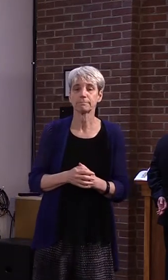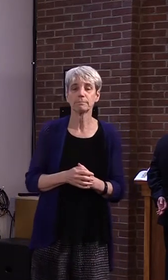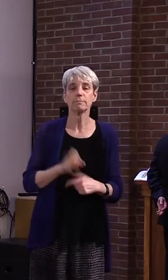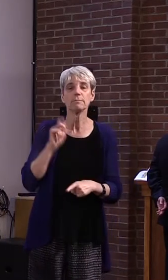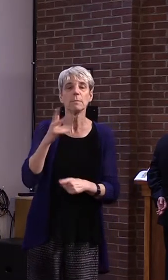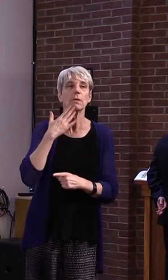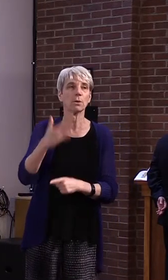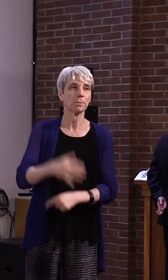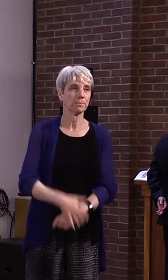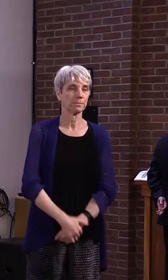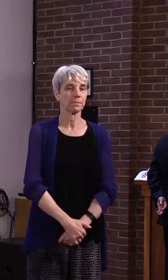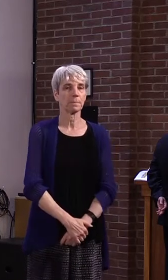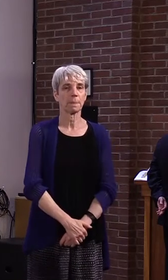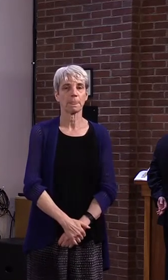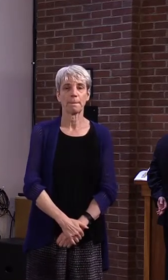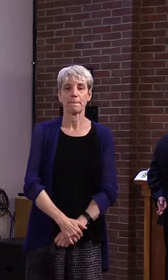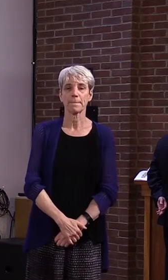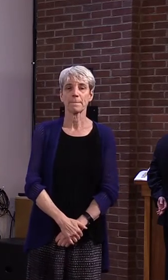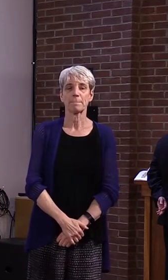Okay, thank you very much.